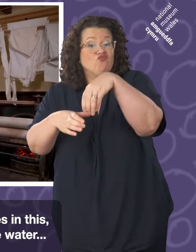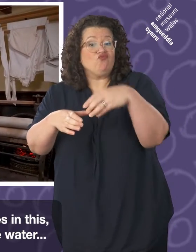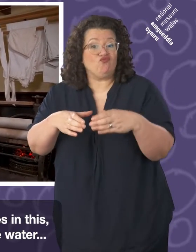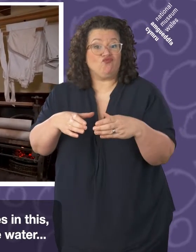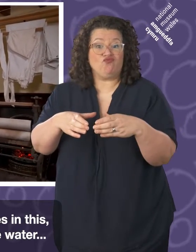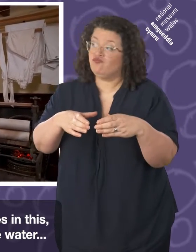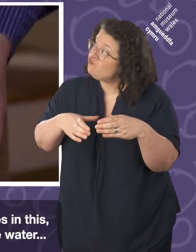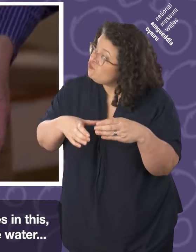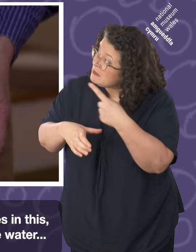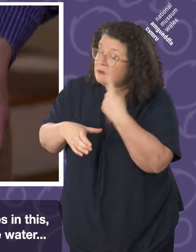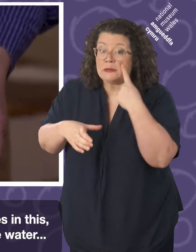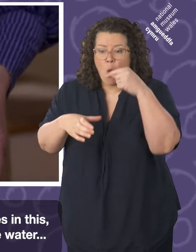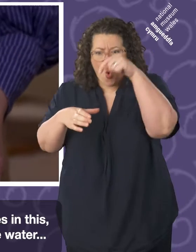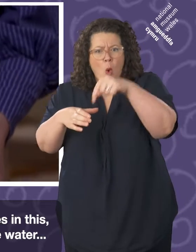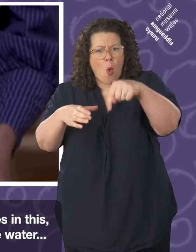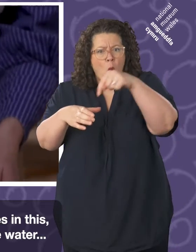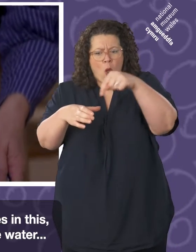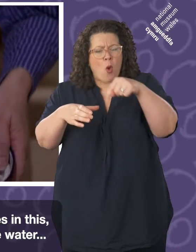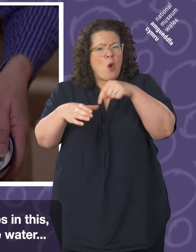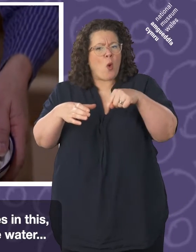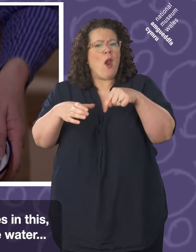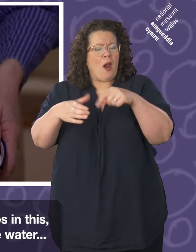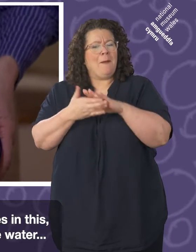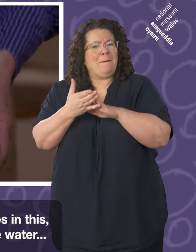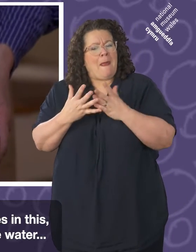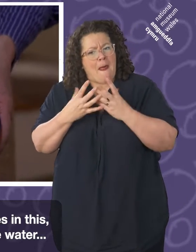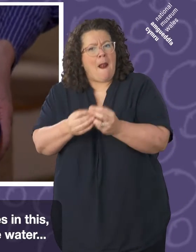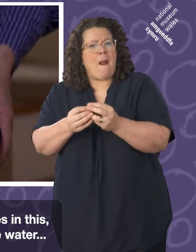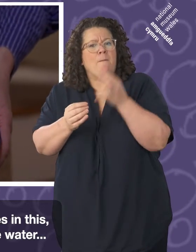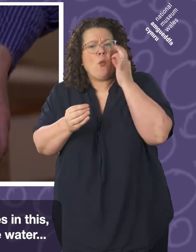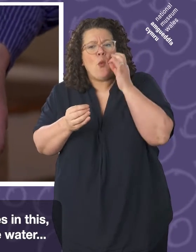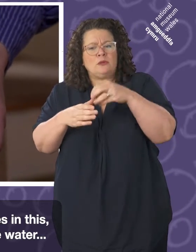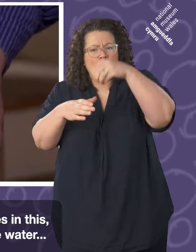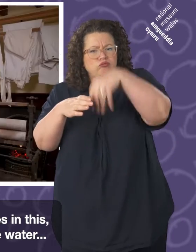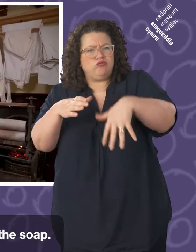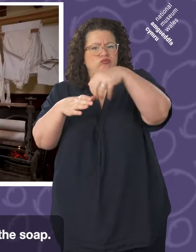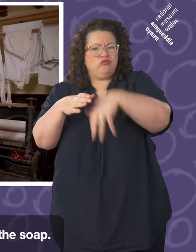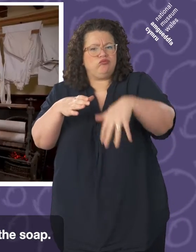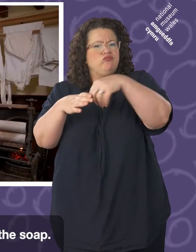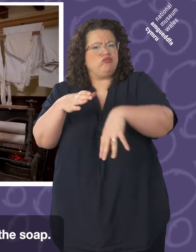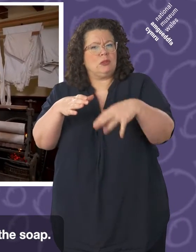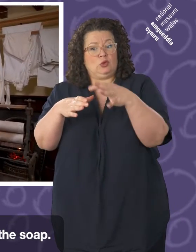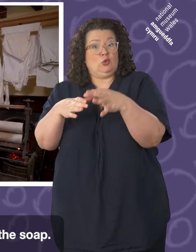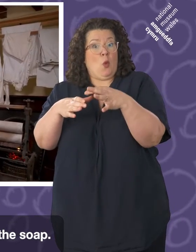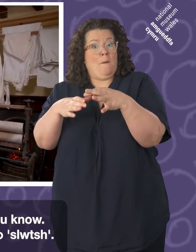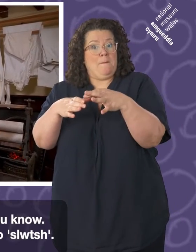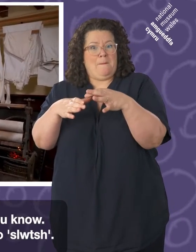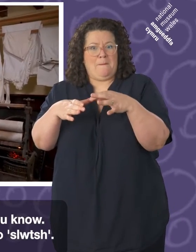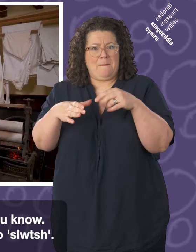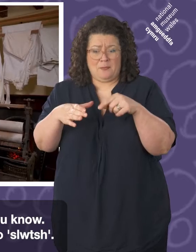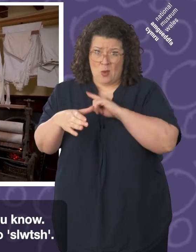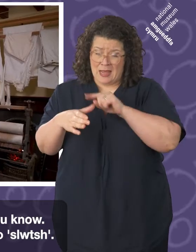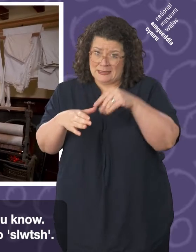in. Here, I've got holes in this. And this helps the water drain away from the soap.